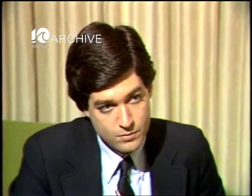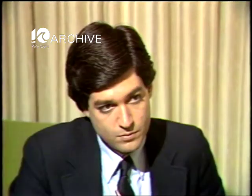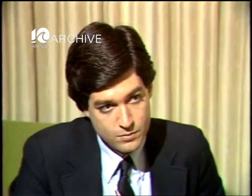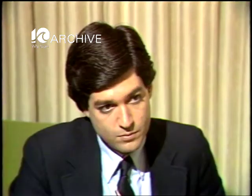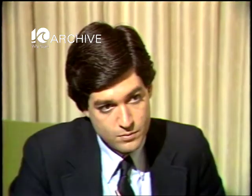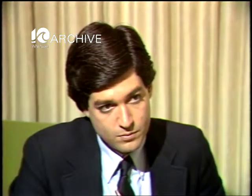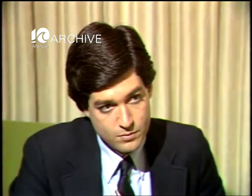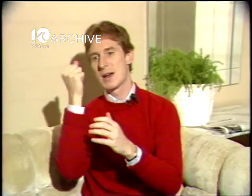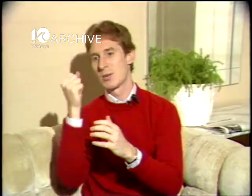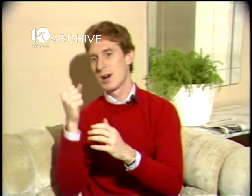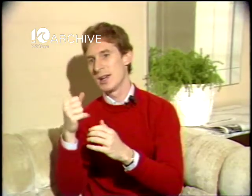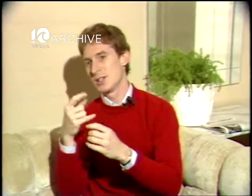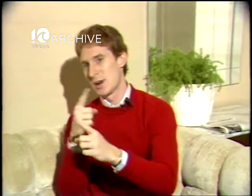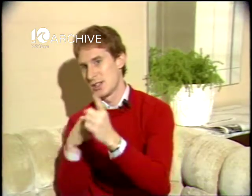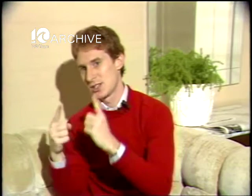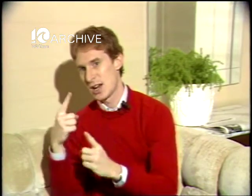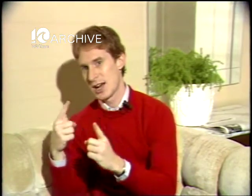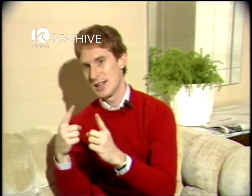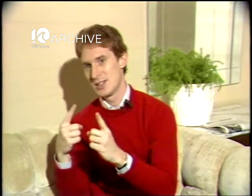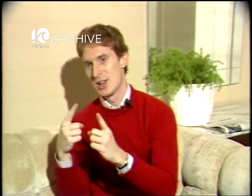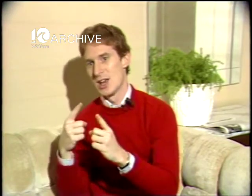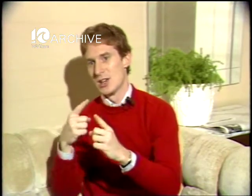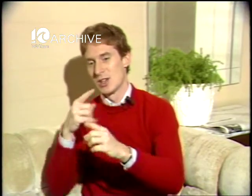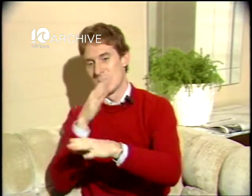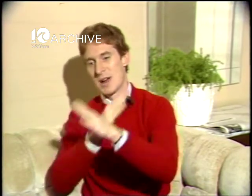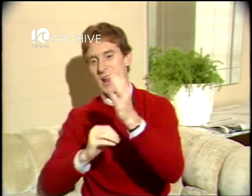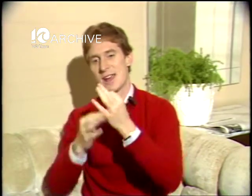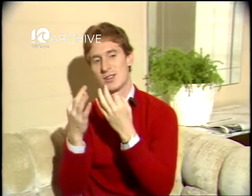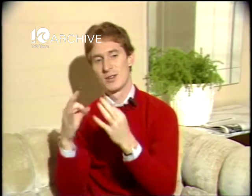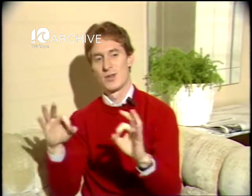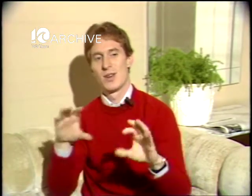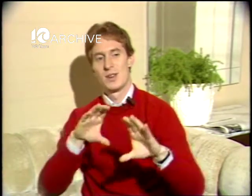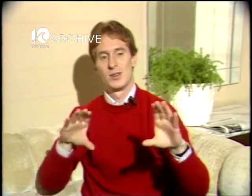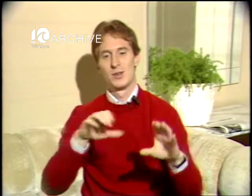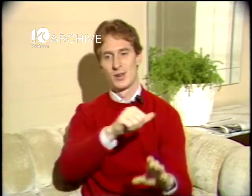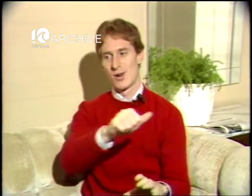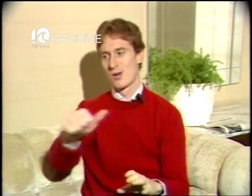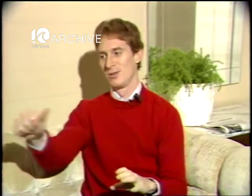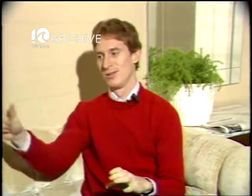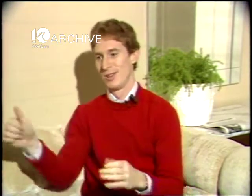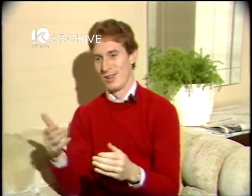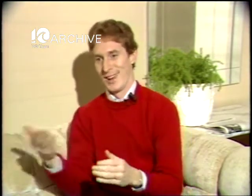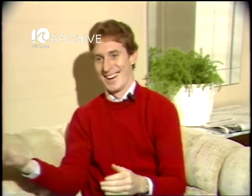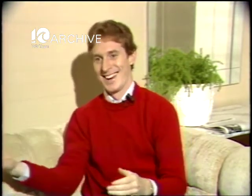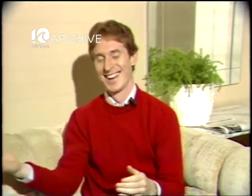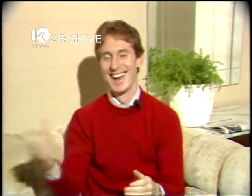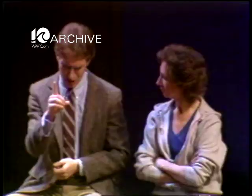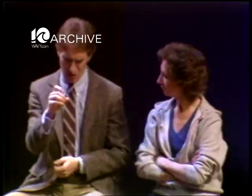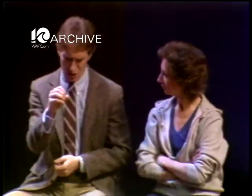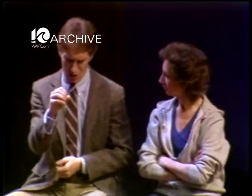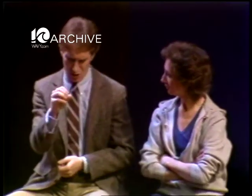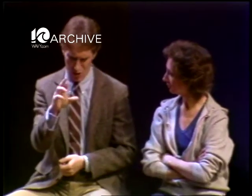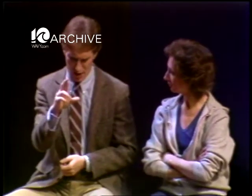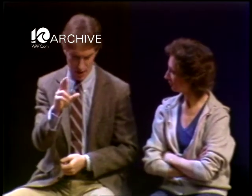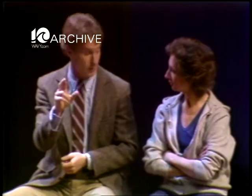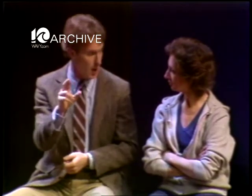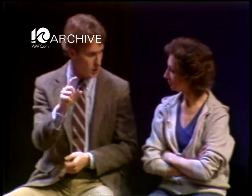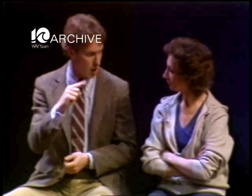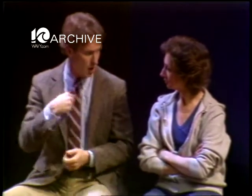to memorize my signs so that my hands are free to do their own thing. John Rubinstein created the role on